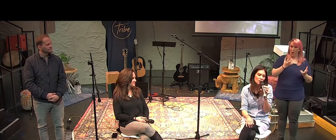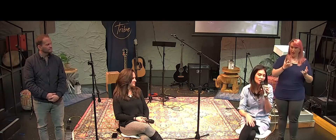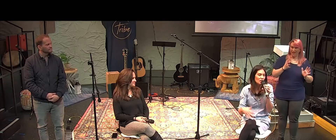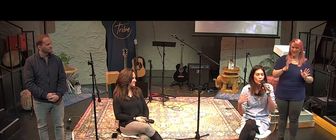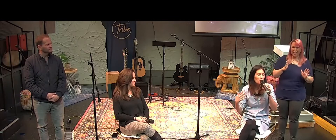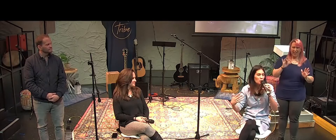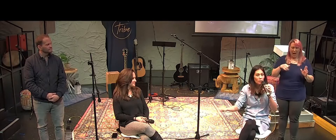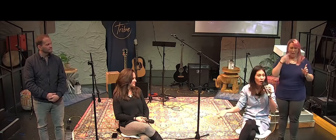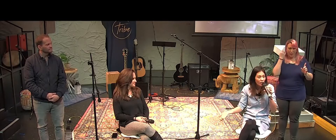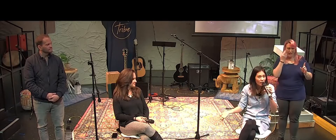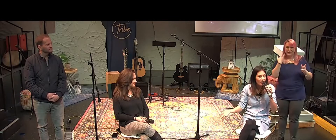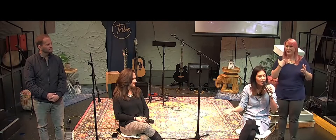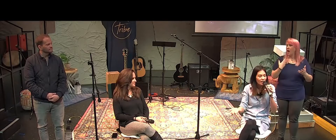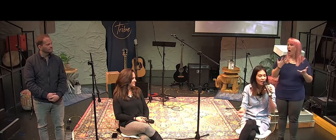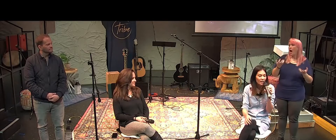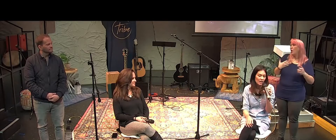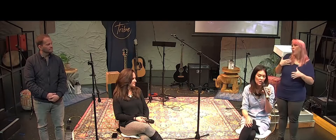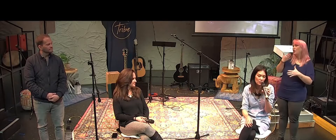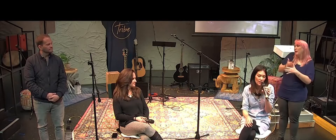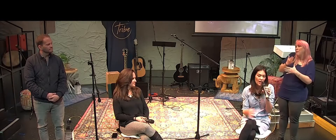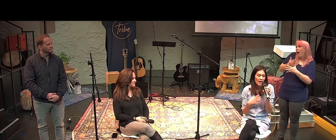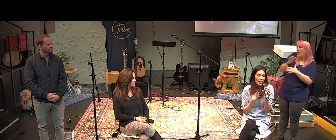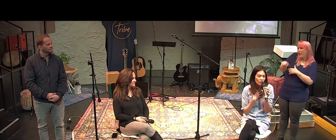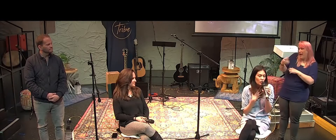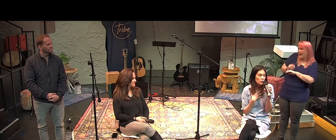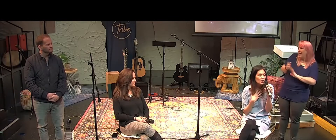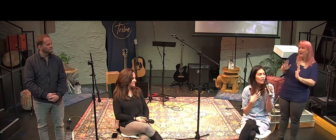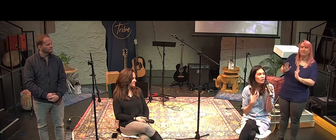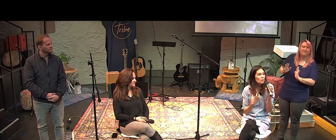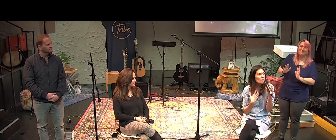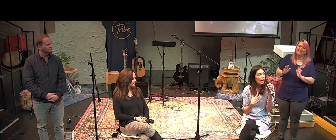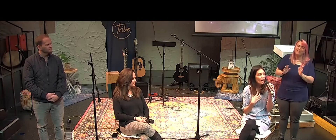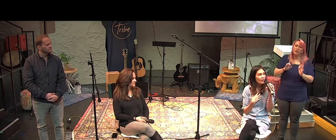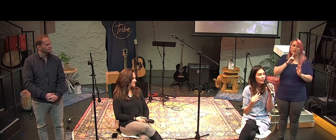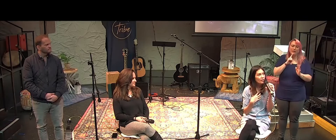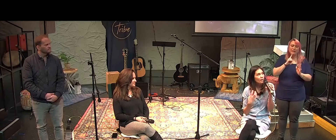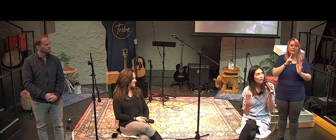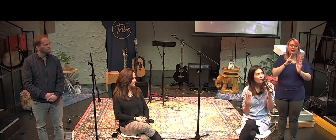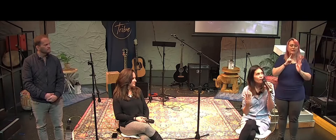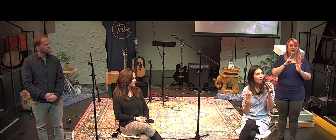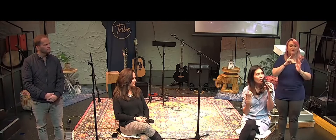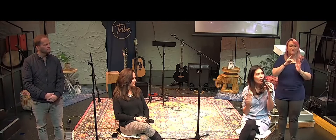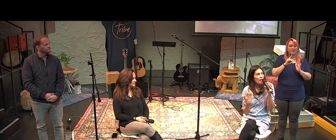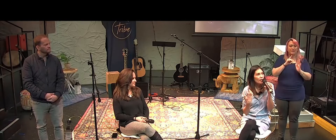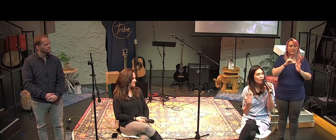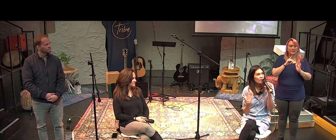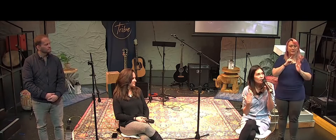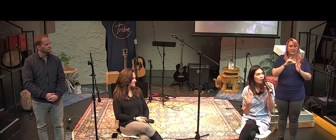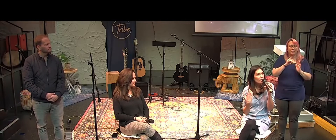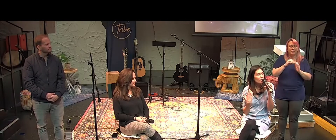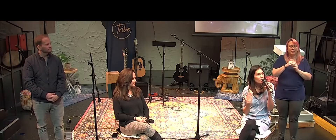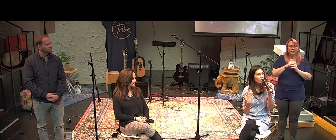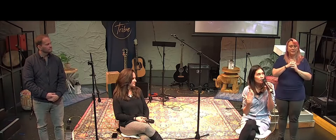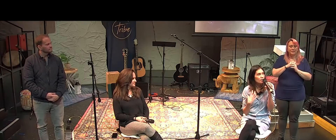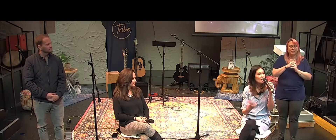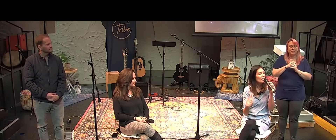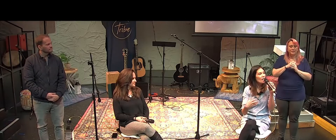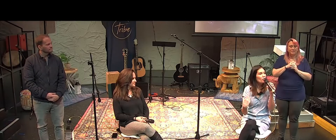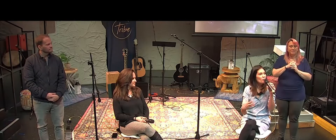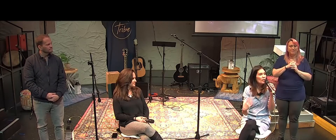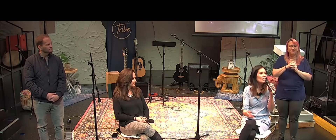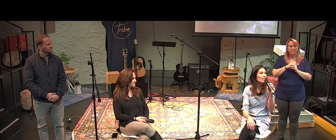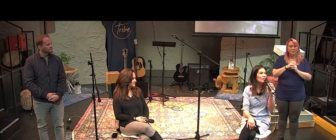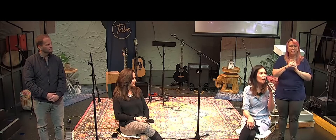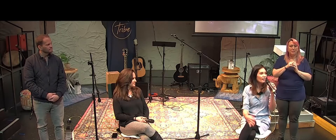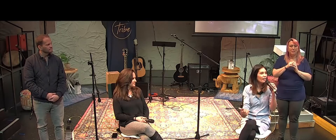Is it because I don't want to be bothered that day? I don't know. It's really giving me back that seeking